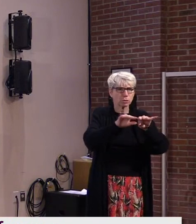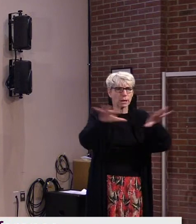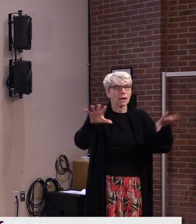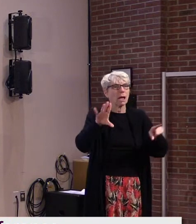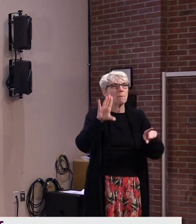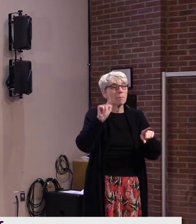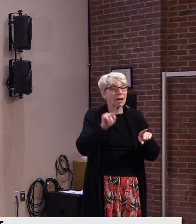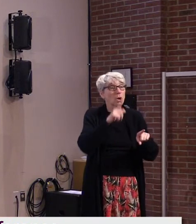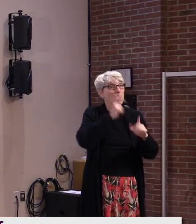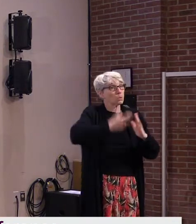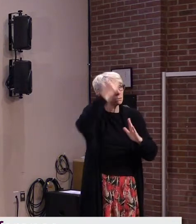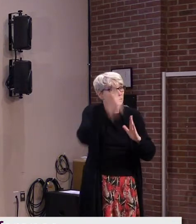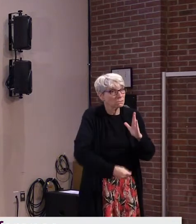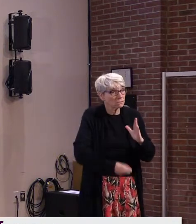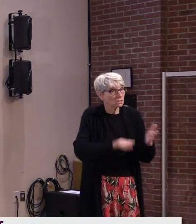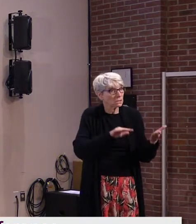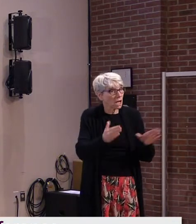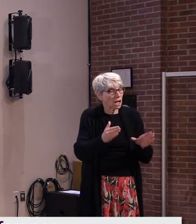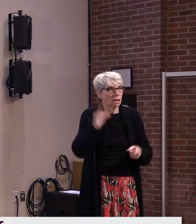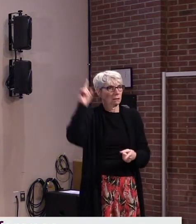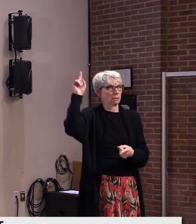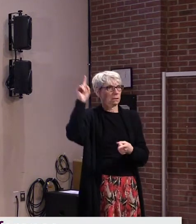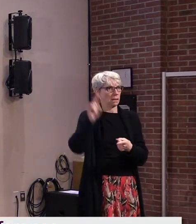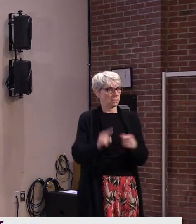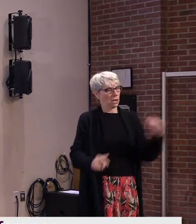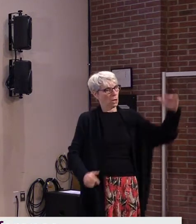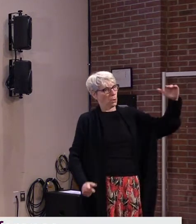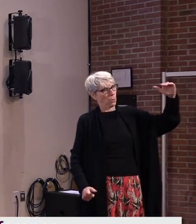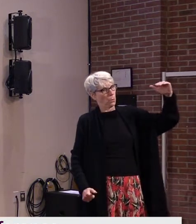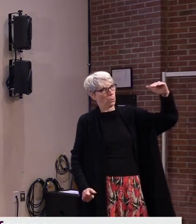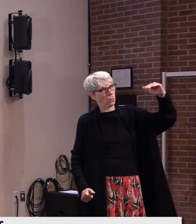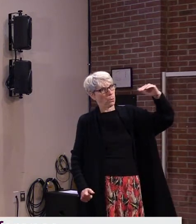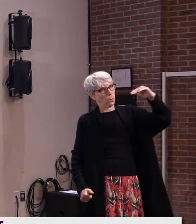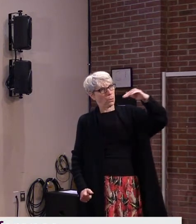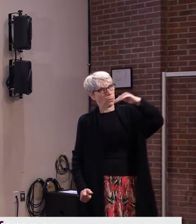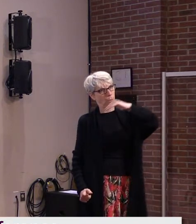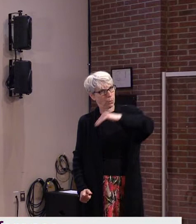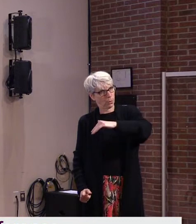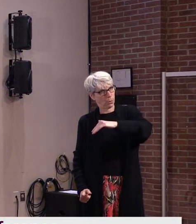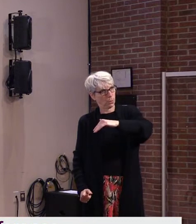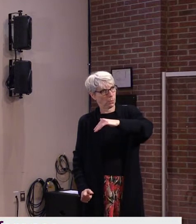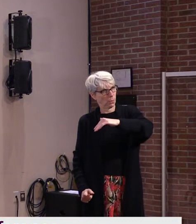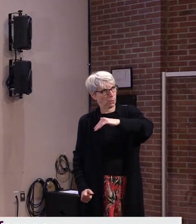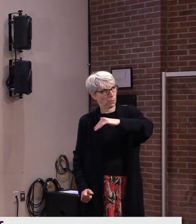31% range, to currently where it is under 10%.